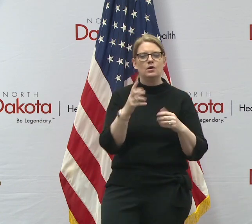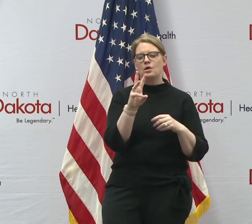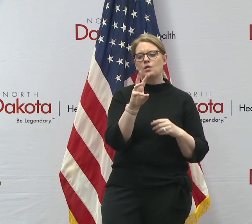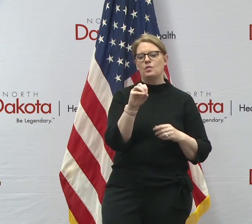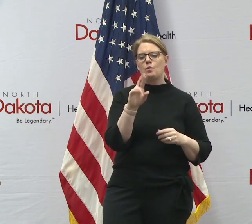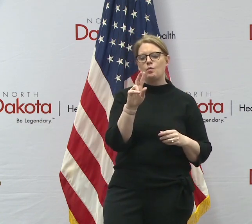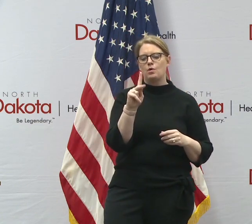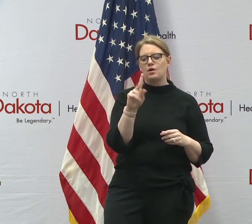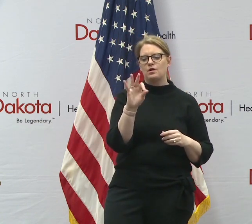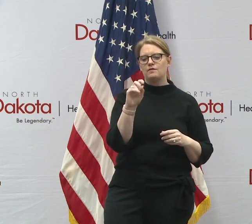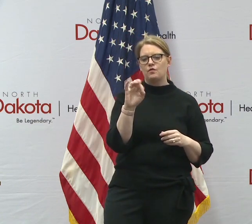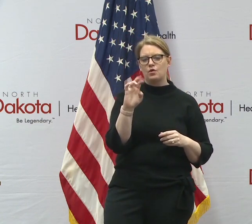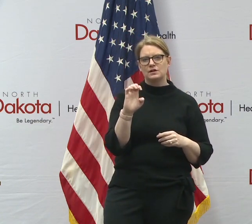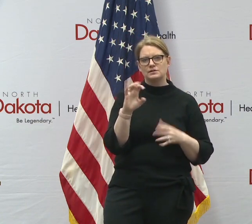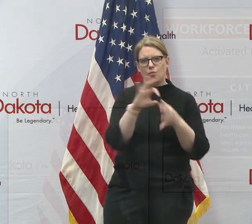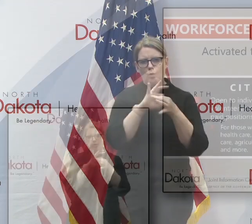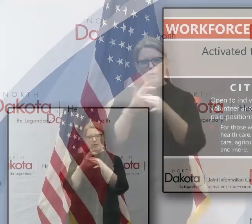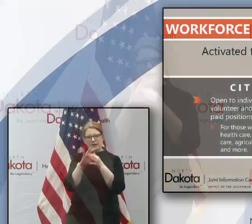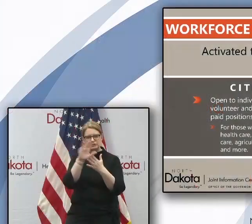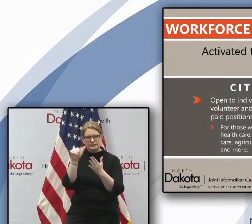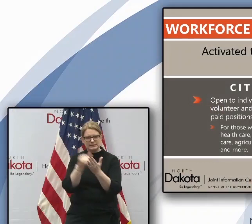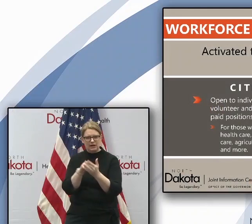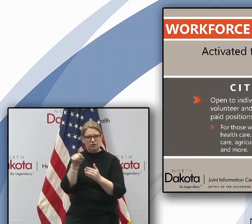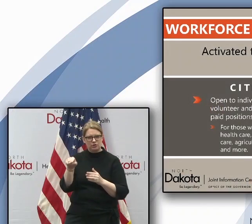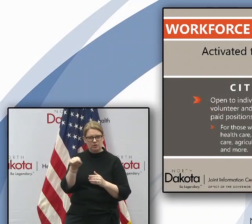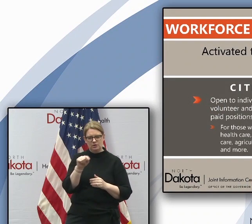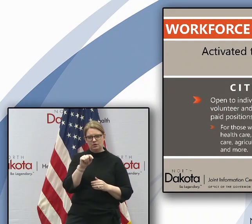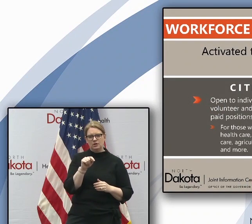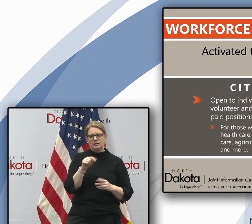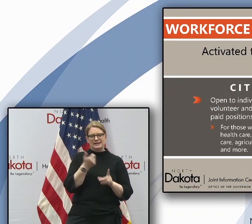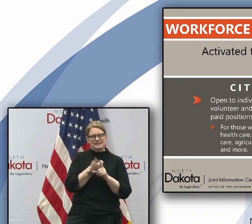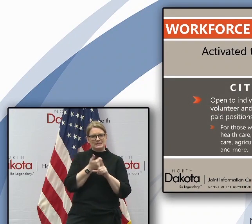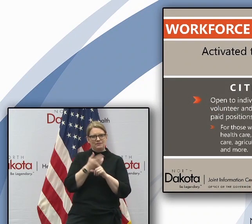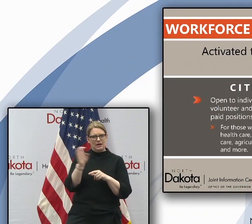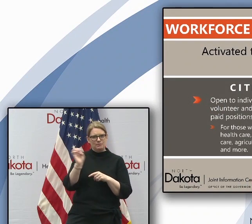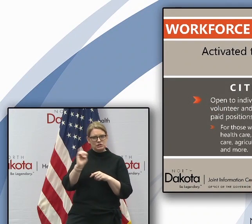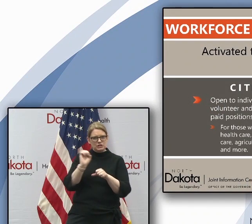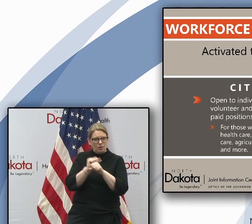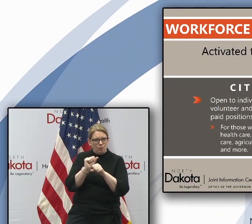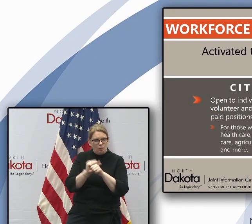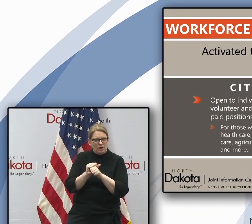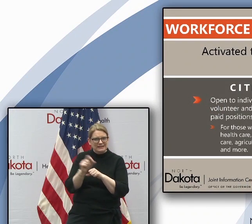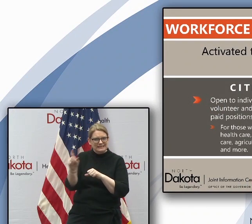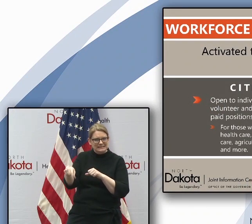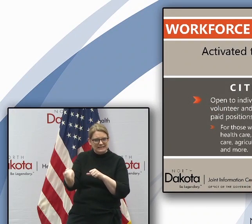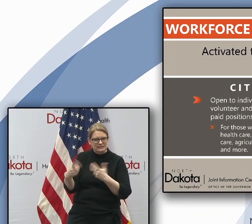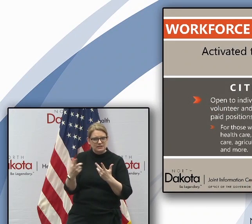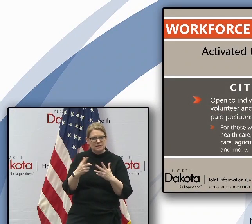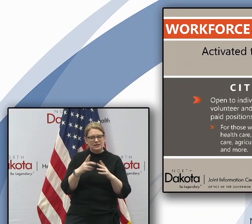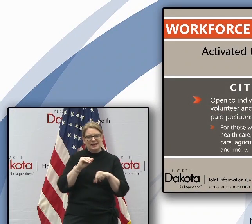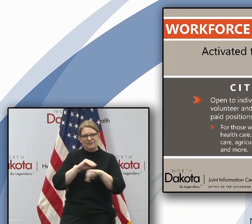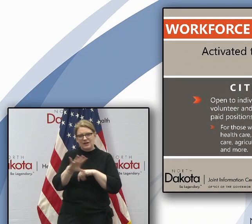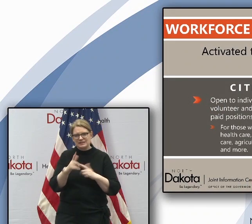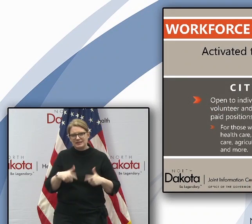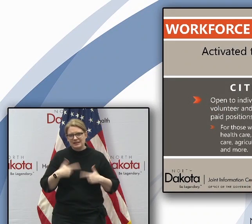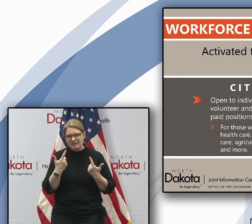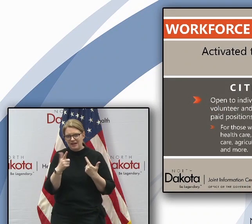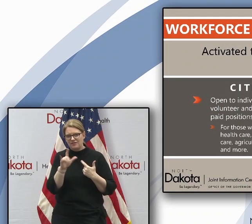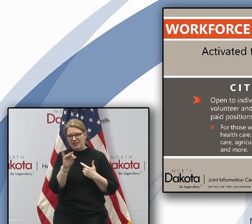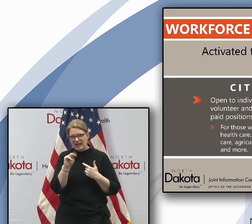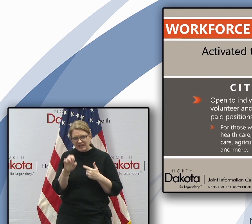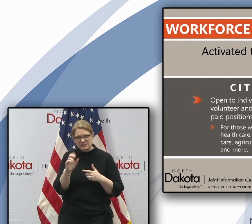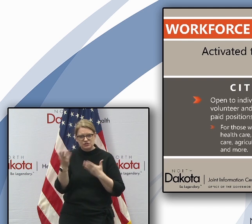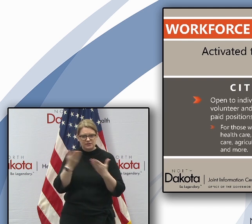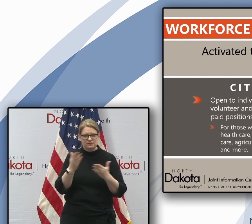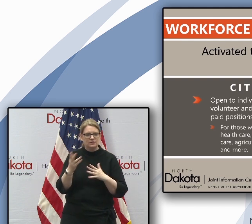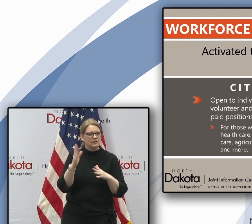Workforce Coordination Center, and it's there to serve emergency workforce needs in support of this, which affects lifeline services for providers,